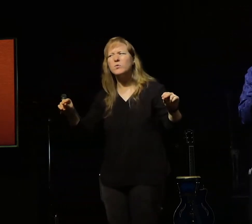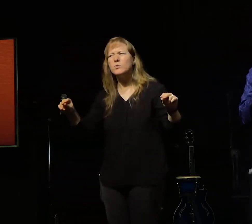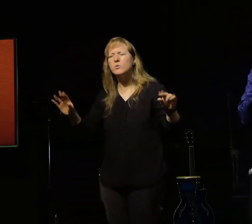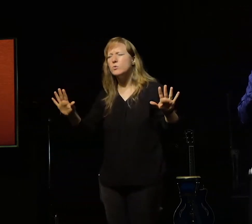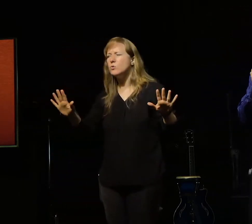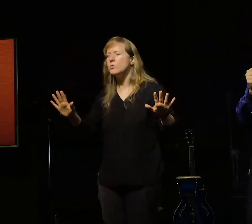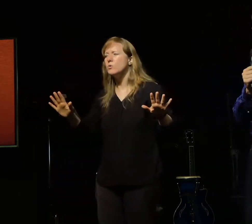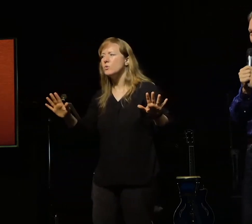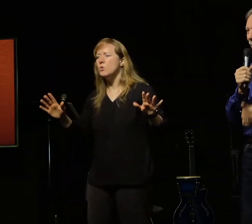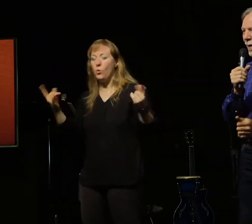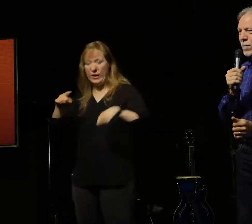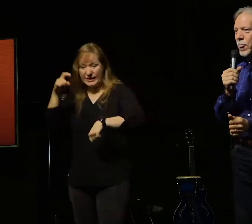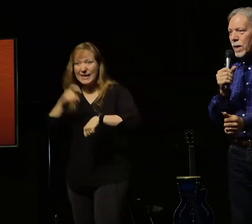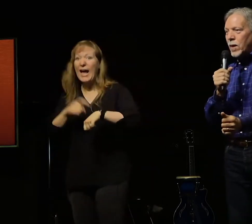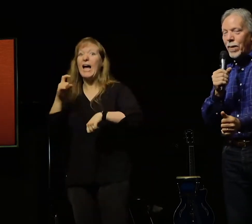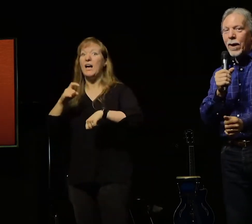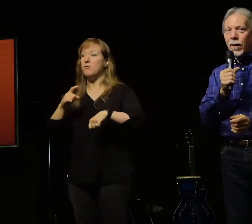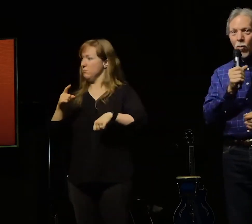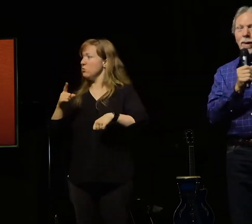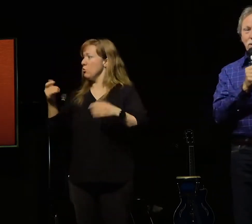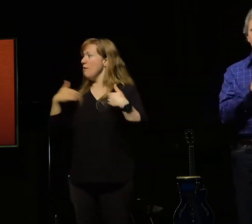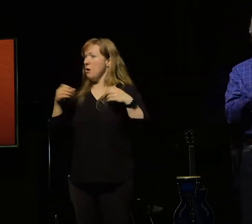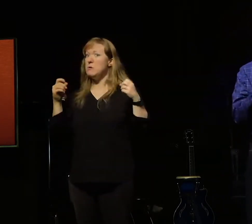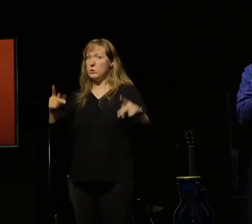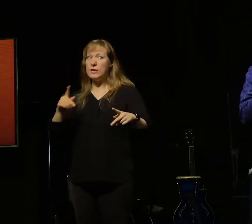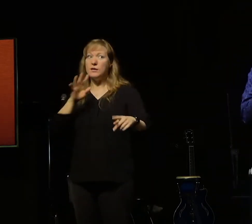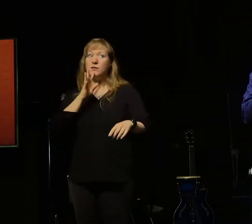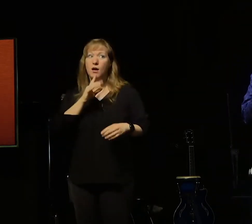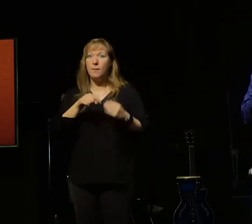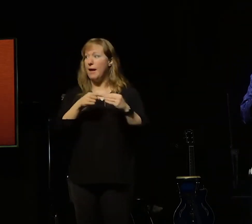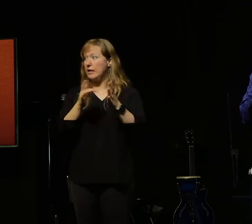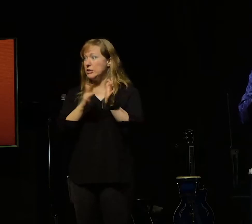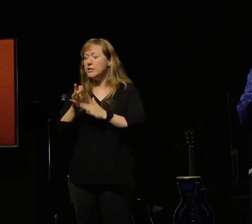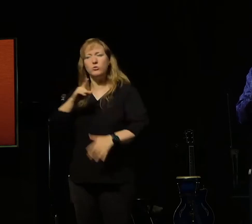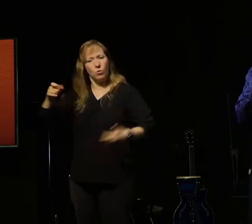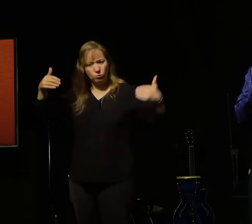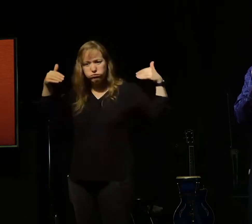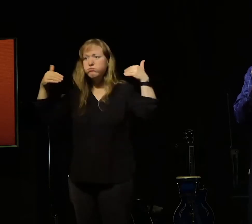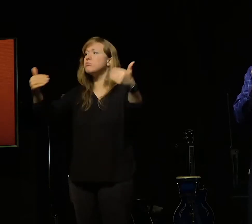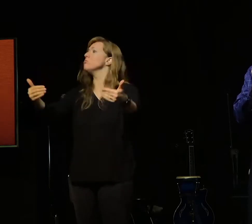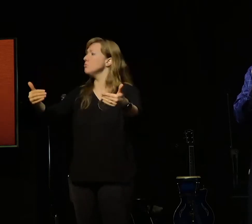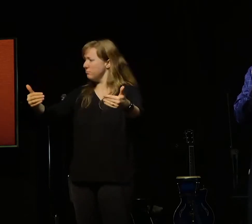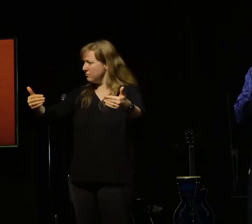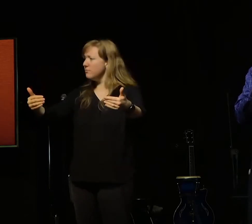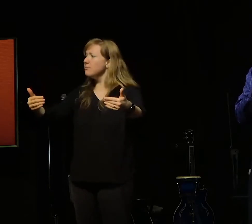meets the road, you better know what you know.